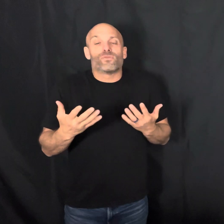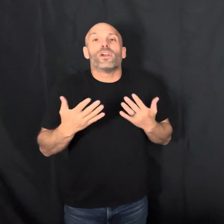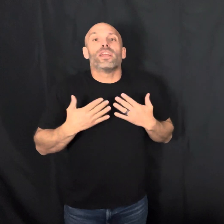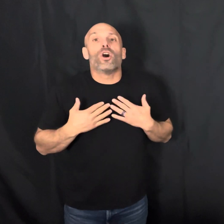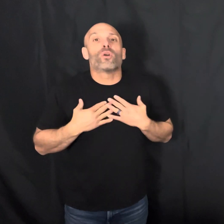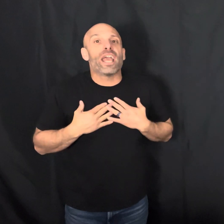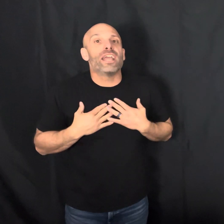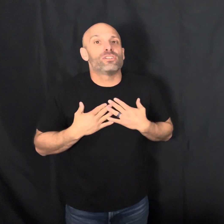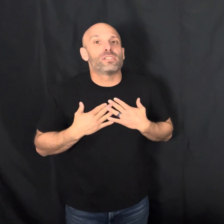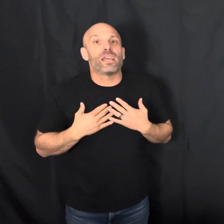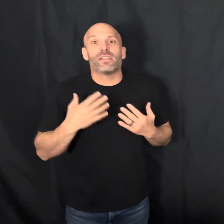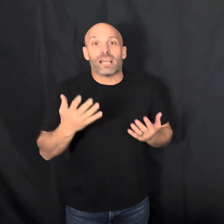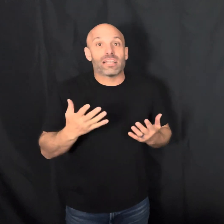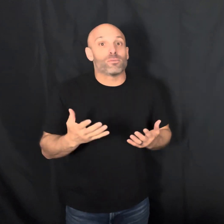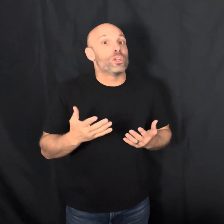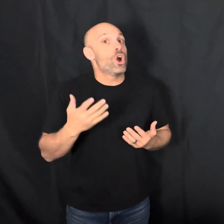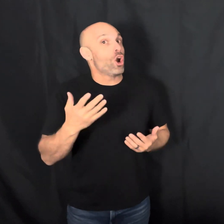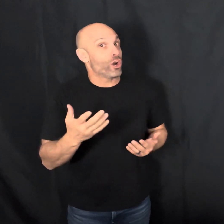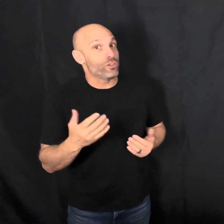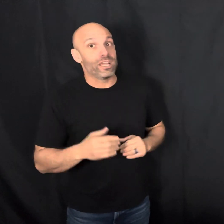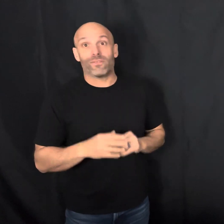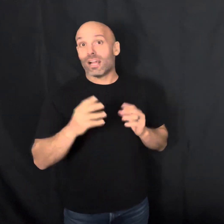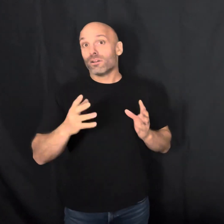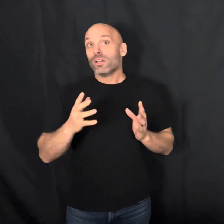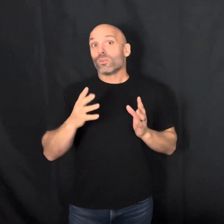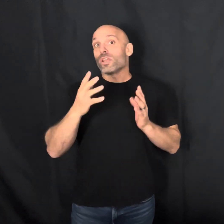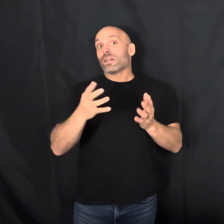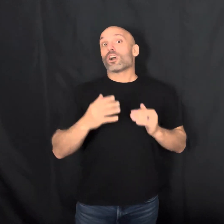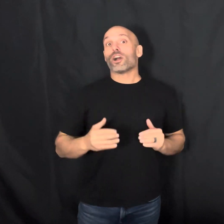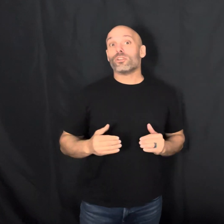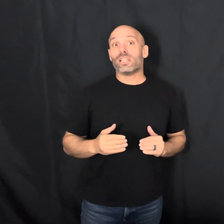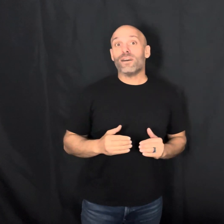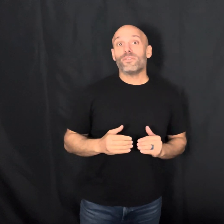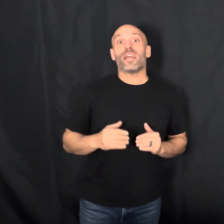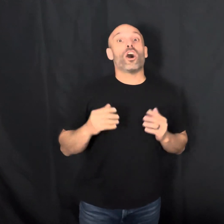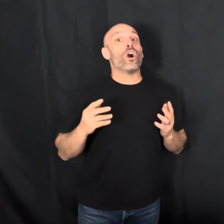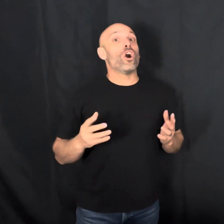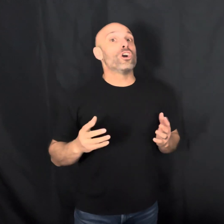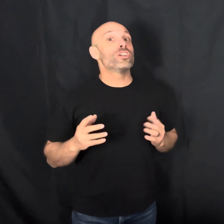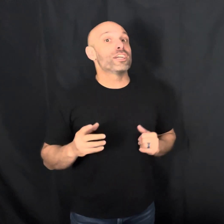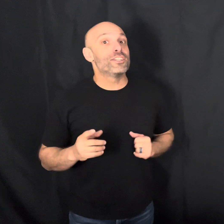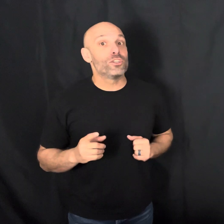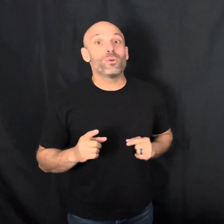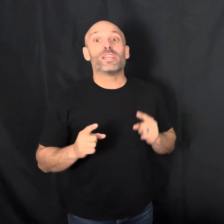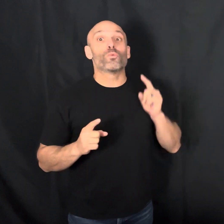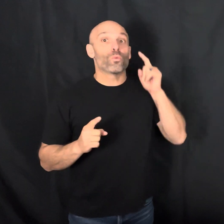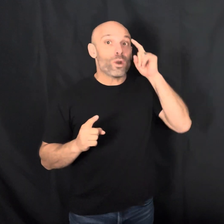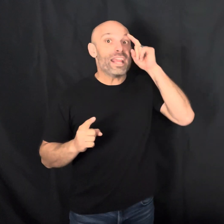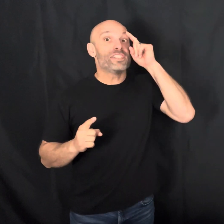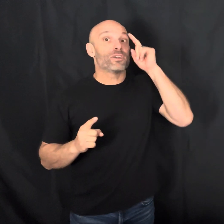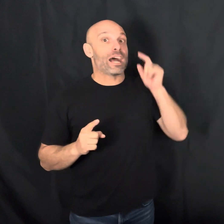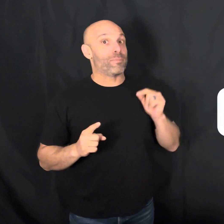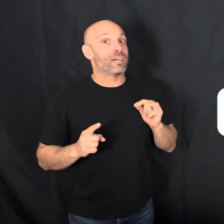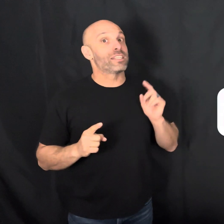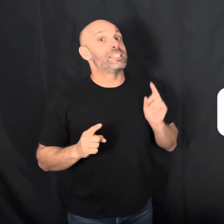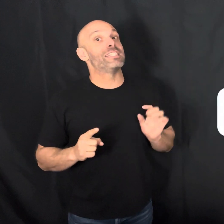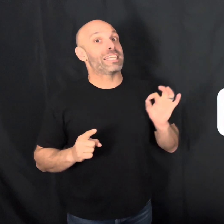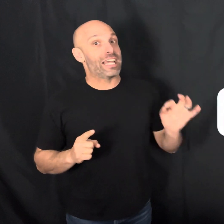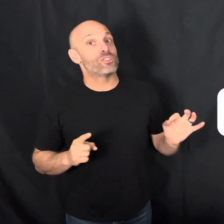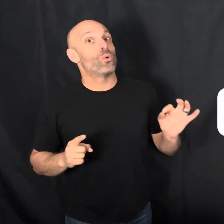very okay to ask someone, are you deaf? Now, the way you ask, are you deaf? All you're gonna do is raise your eyebrows because it's a yes or a